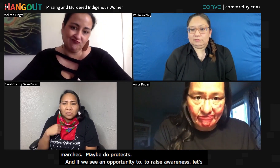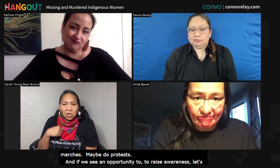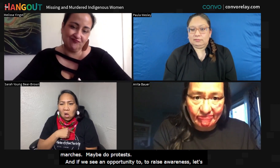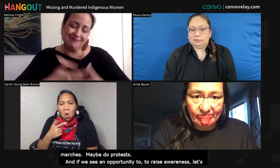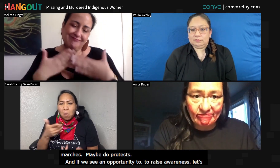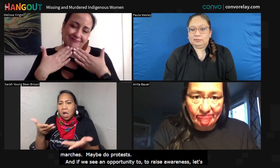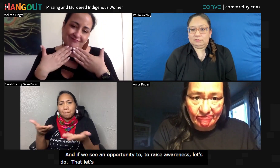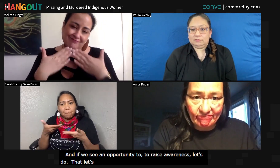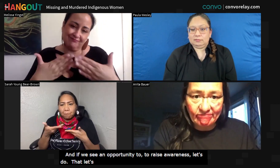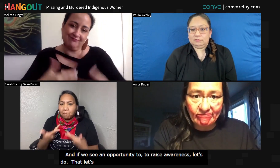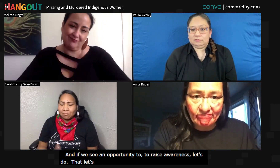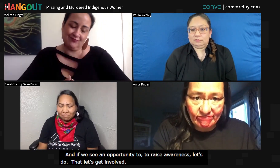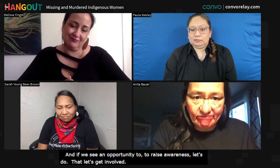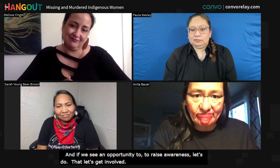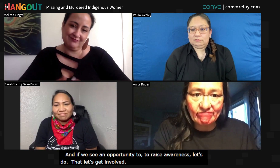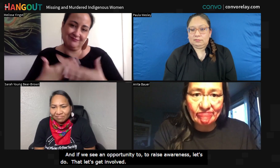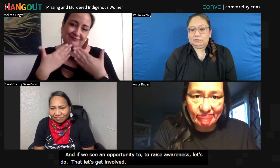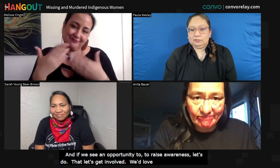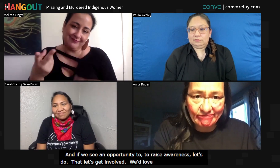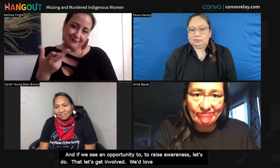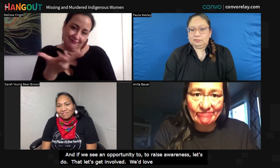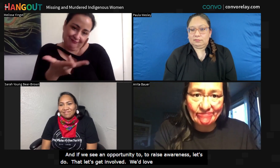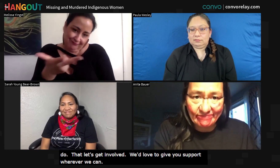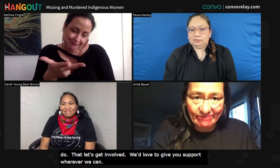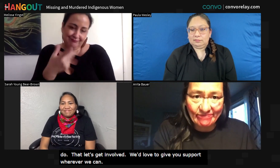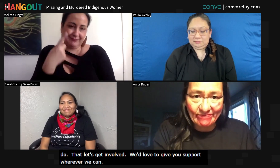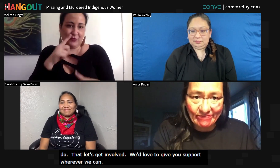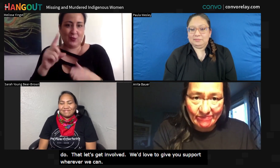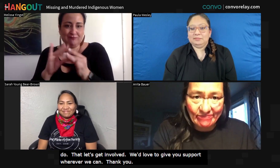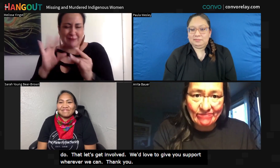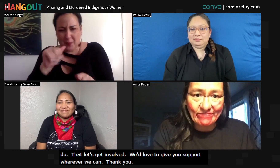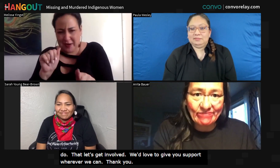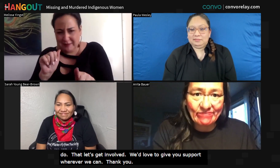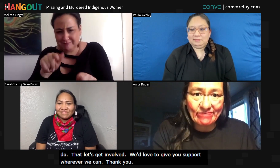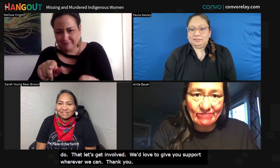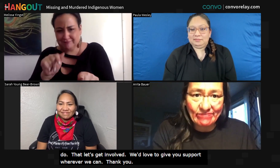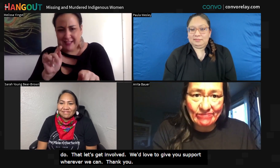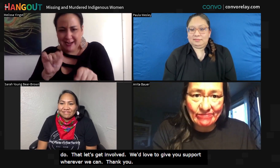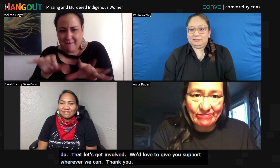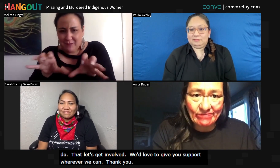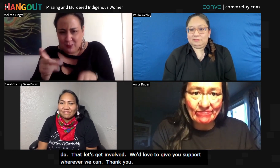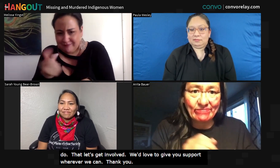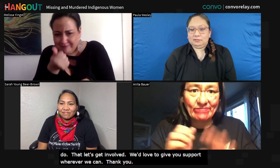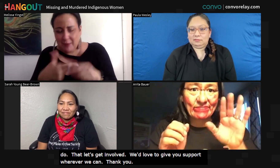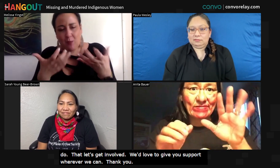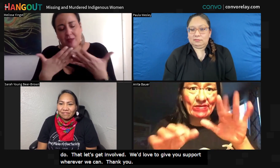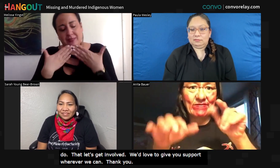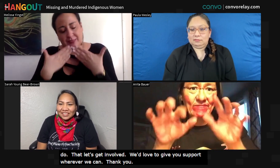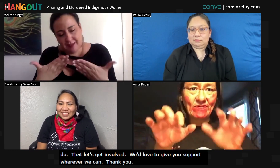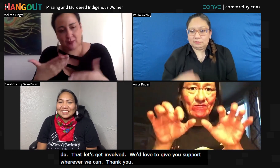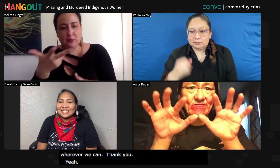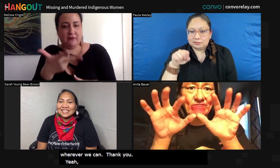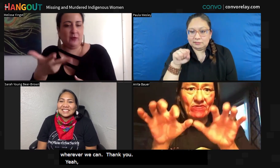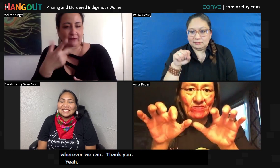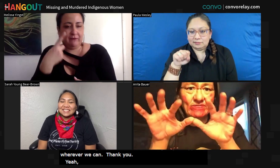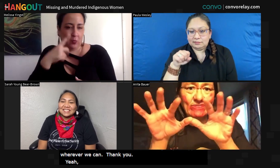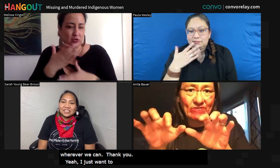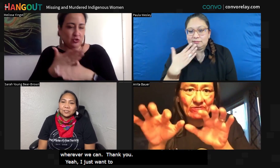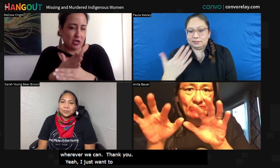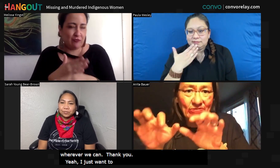wherever we can. Thank you. I just want to thank the three of you. And Anita, you're frozen again, darn it. But I